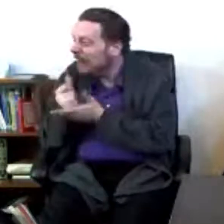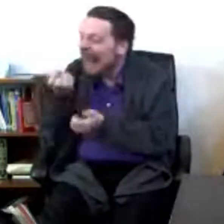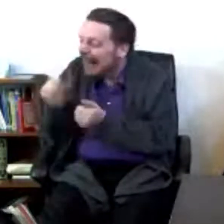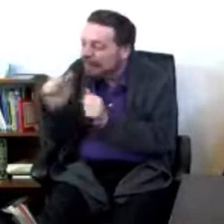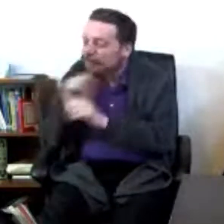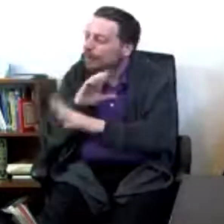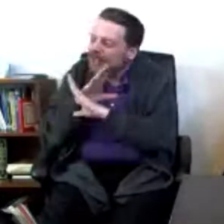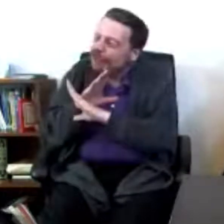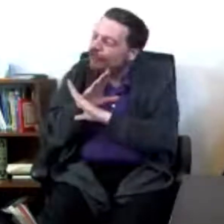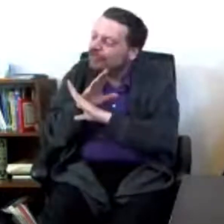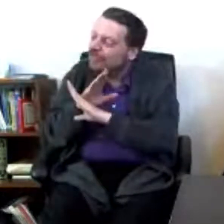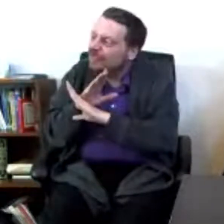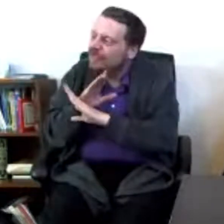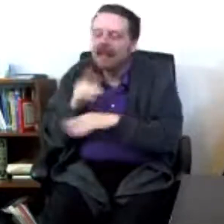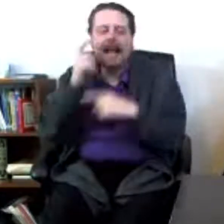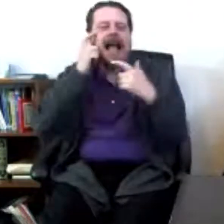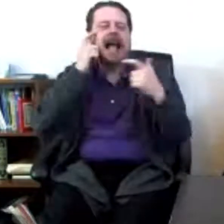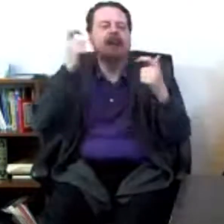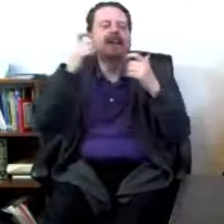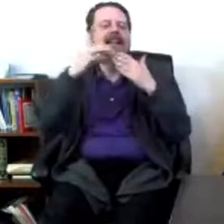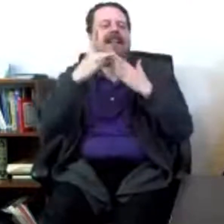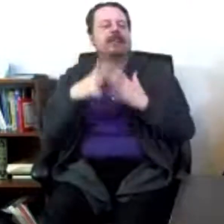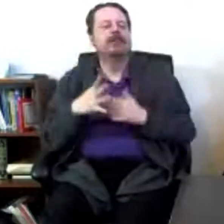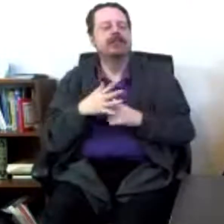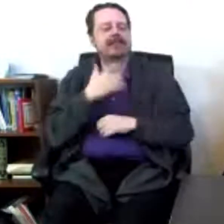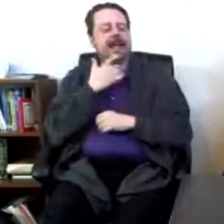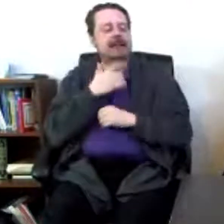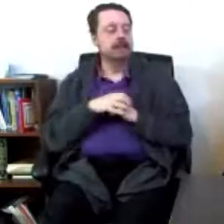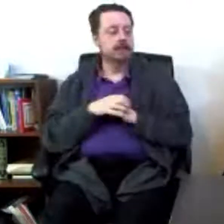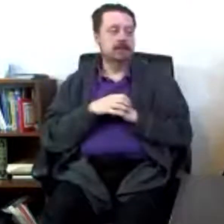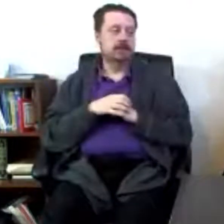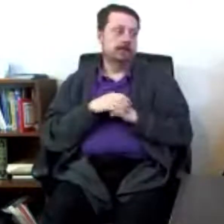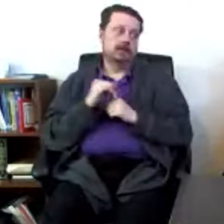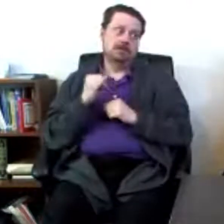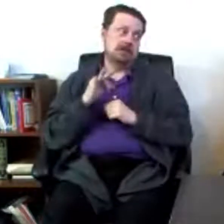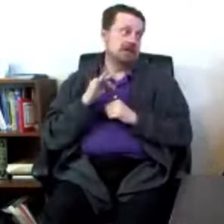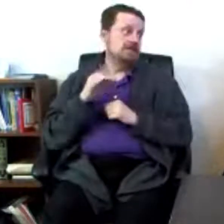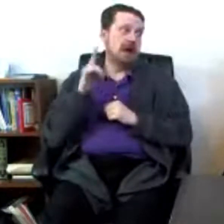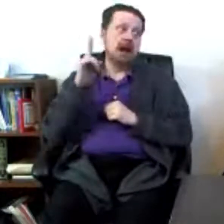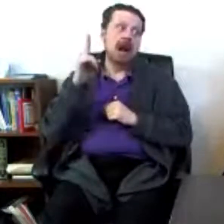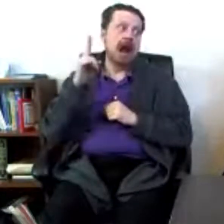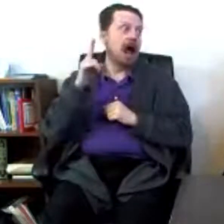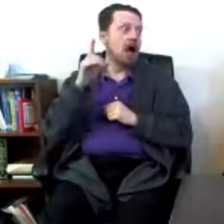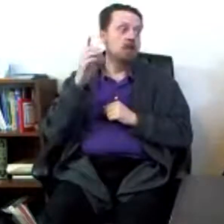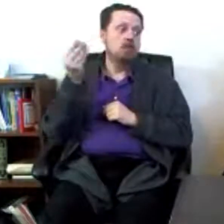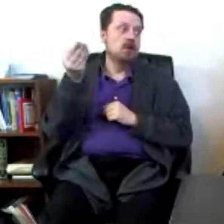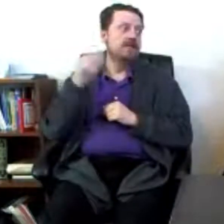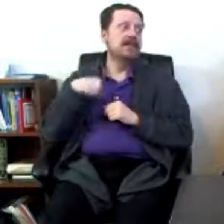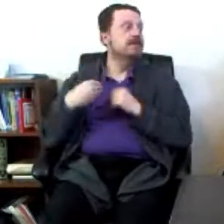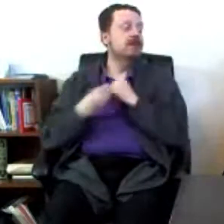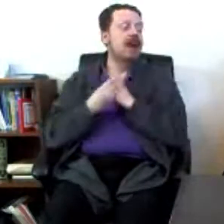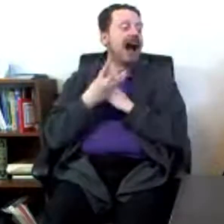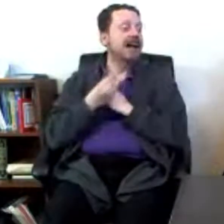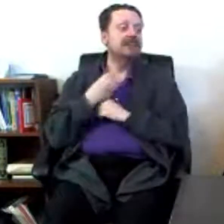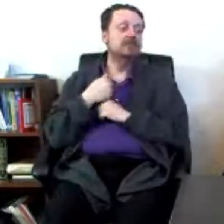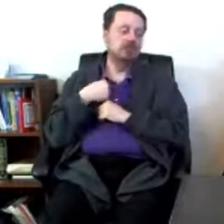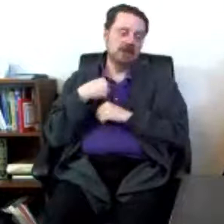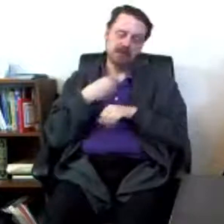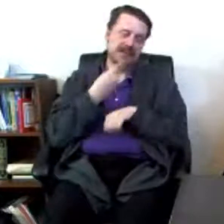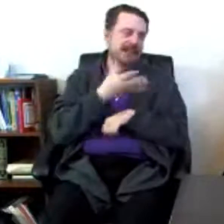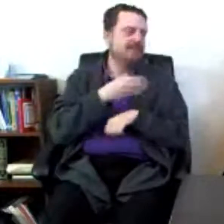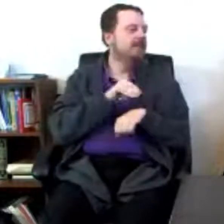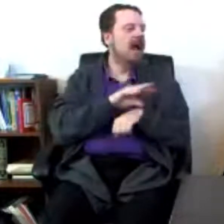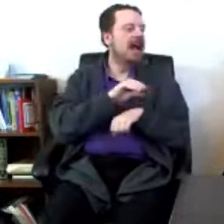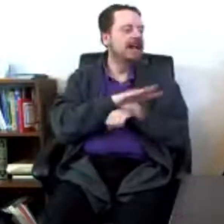And the arrogant leaders would say, if Allah had guided us, we would have guided you, as if they never knew